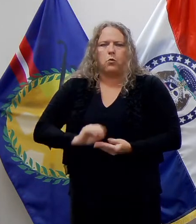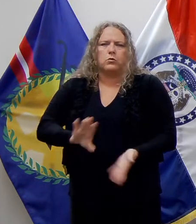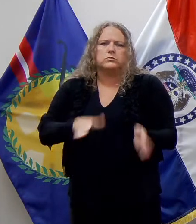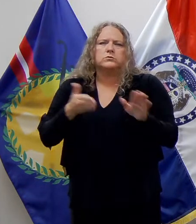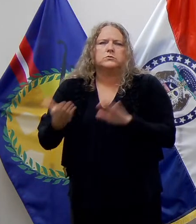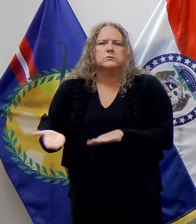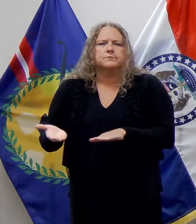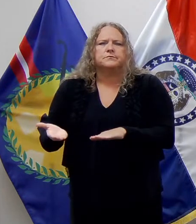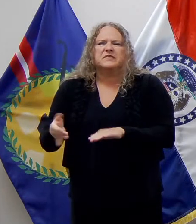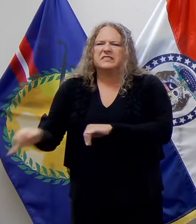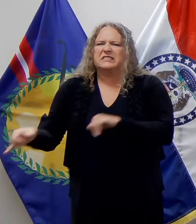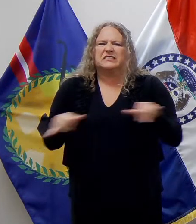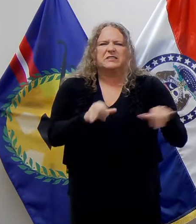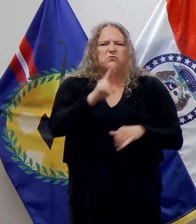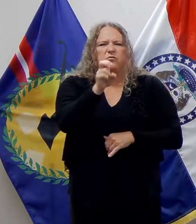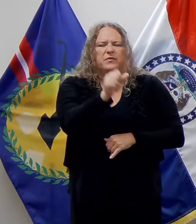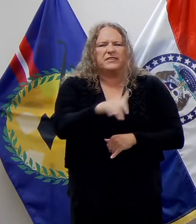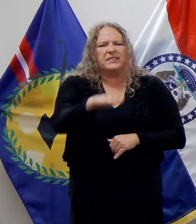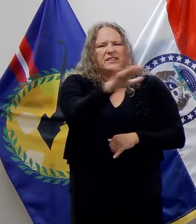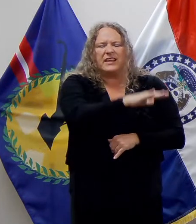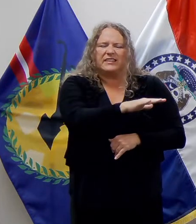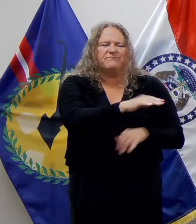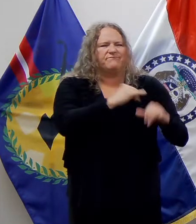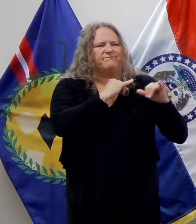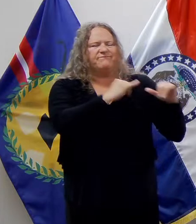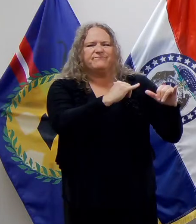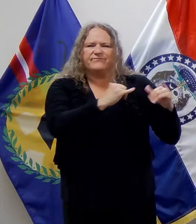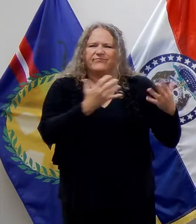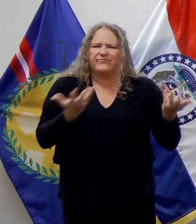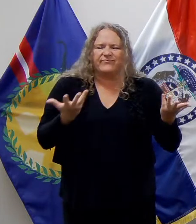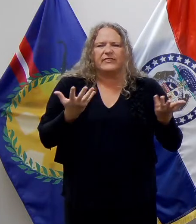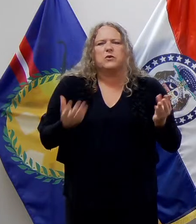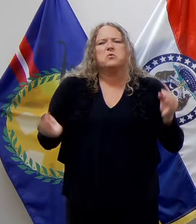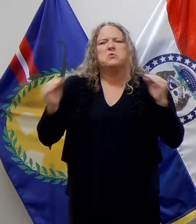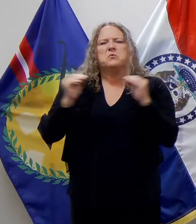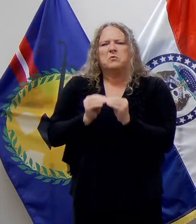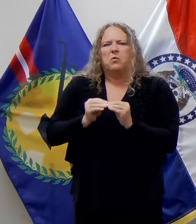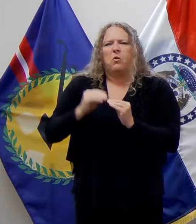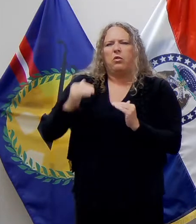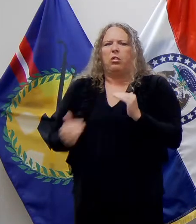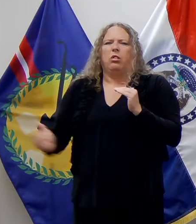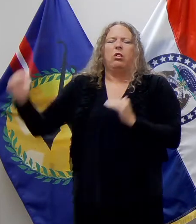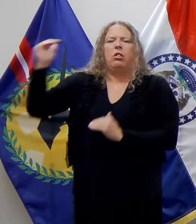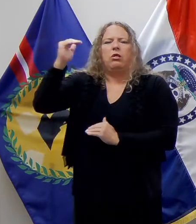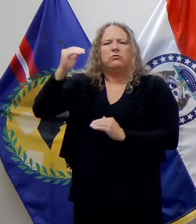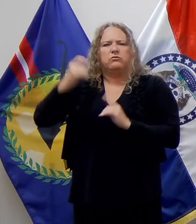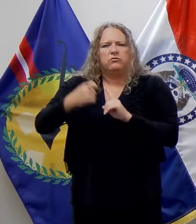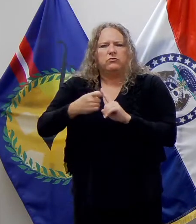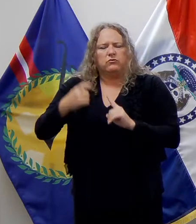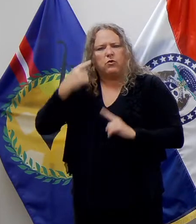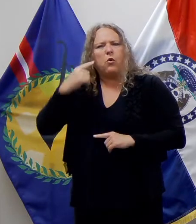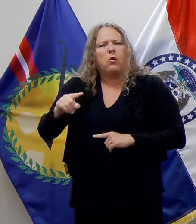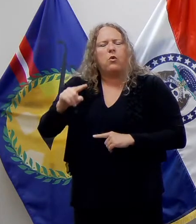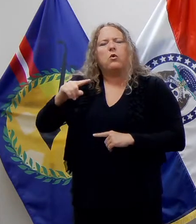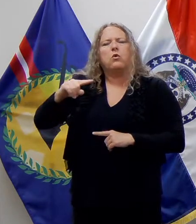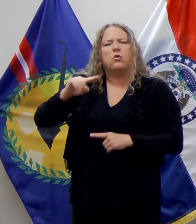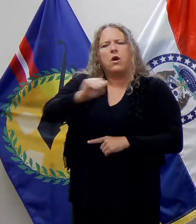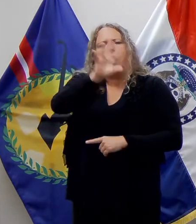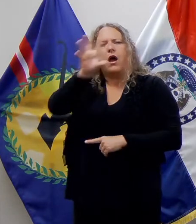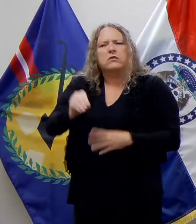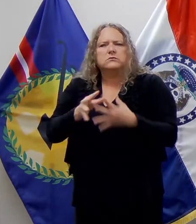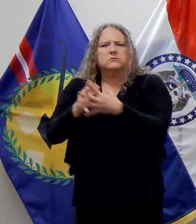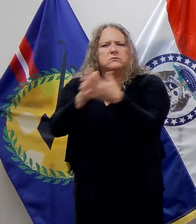saw great disparities by race in COVID-19 mortality rates in St. Louis County. African American residents died at a